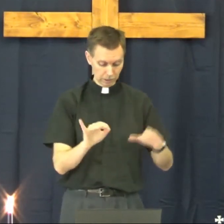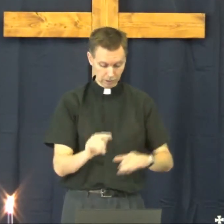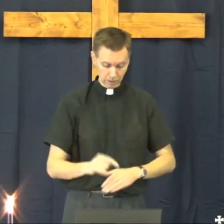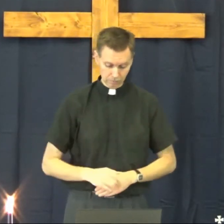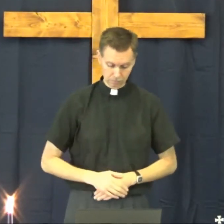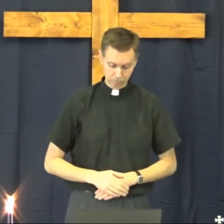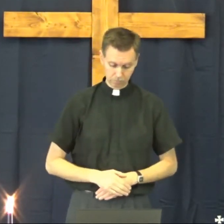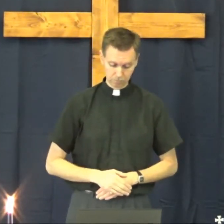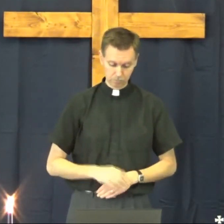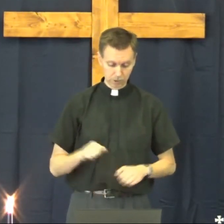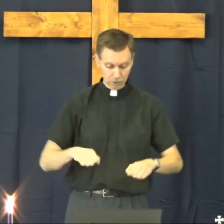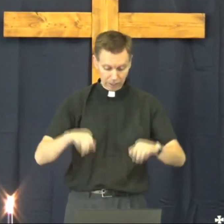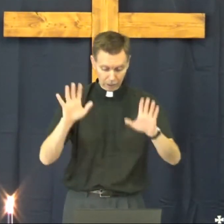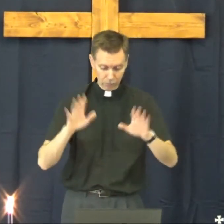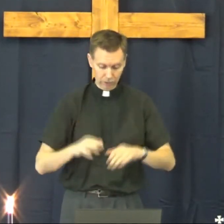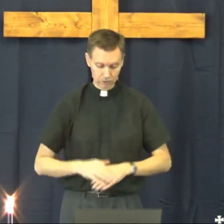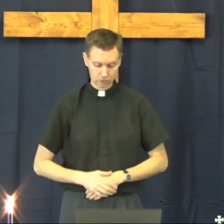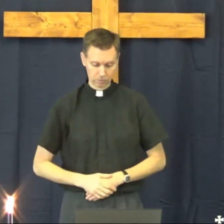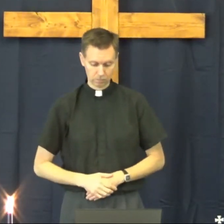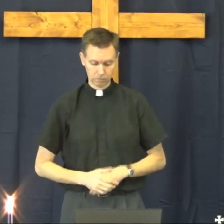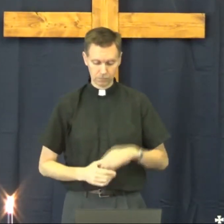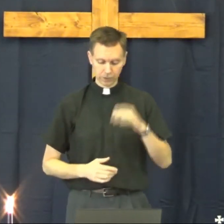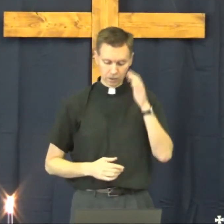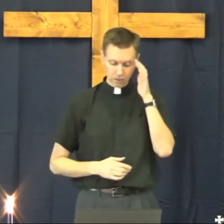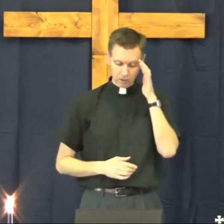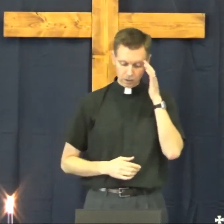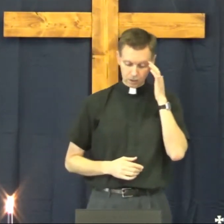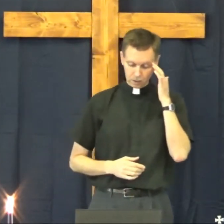did it. He sacrificed.